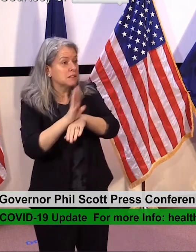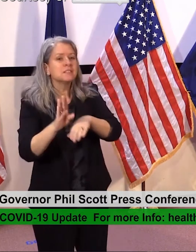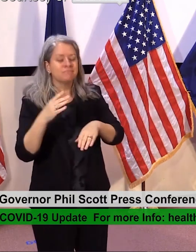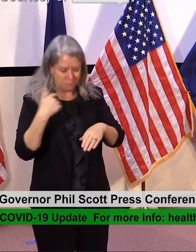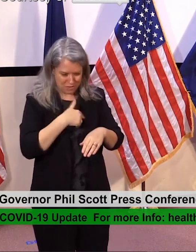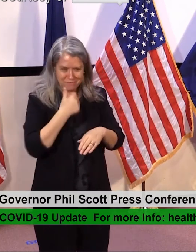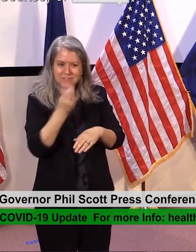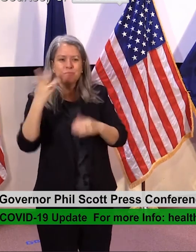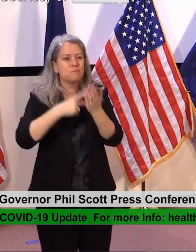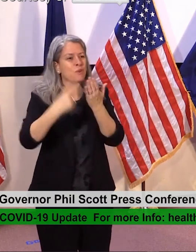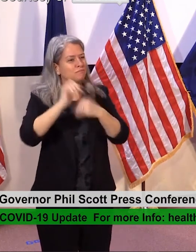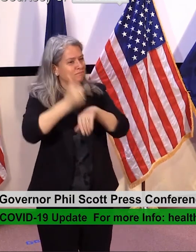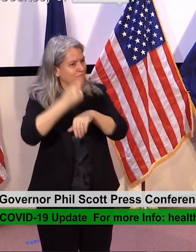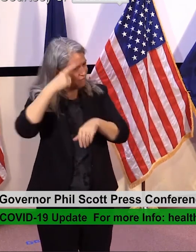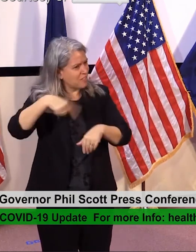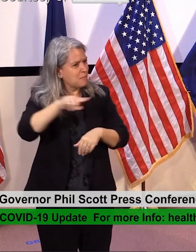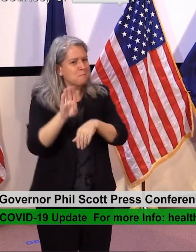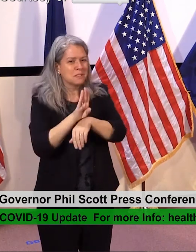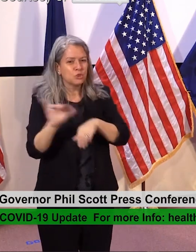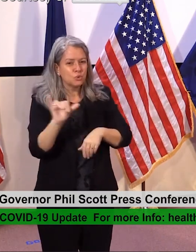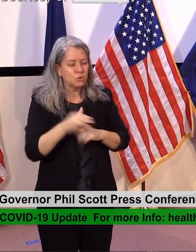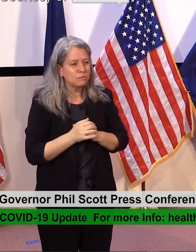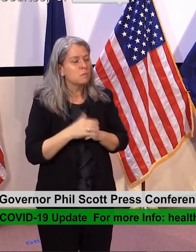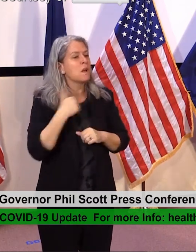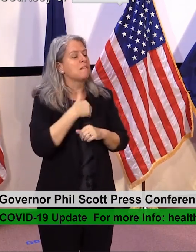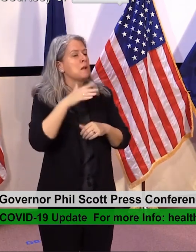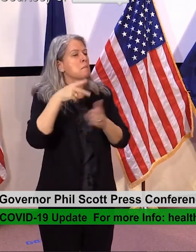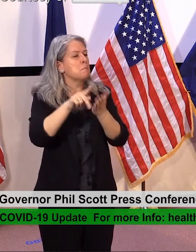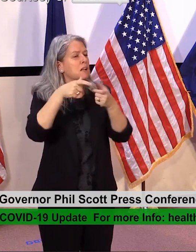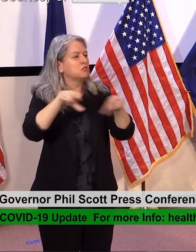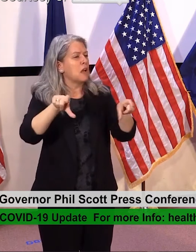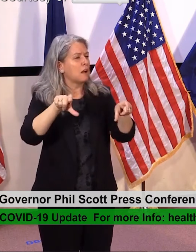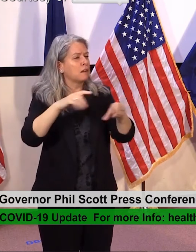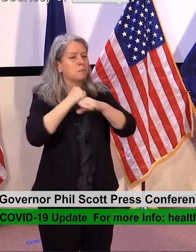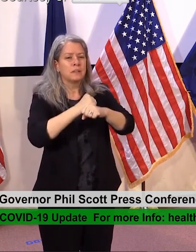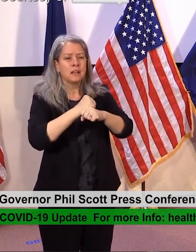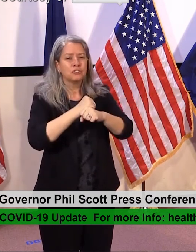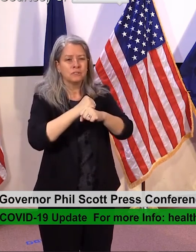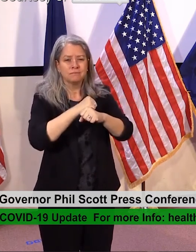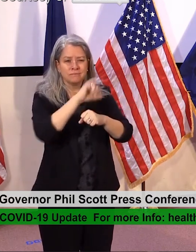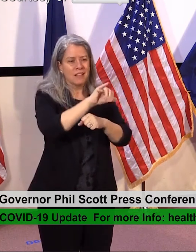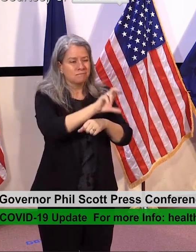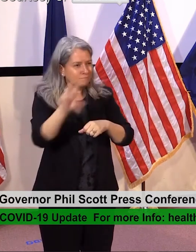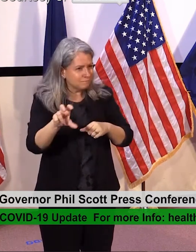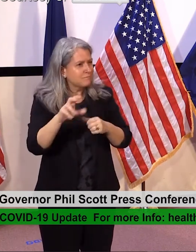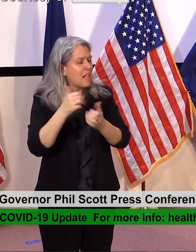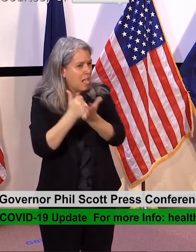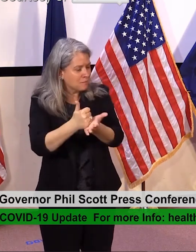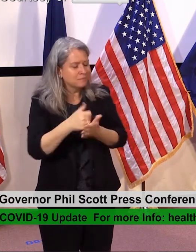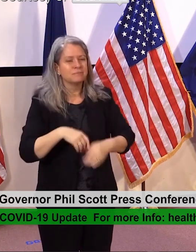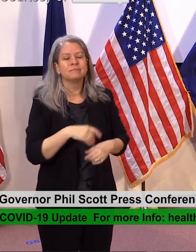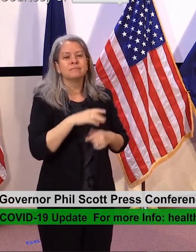Paycheck Protection Program, which is an incentive to keep workers on your payroll. It provides loans through your banks and